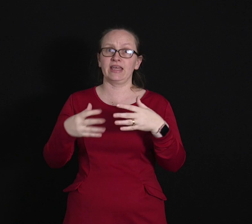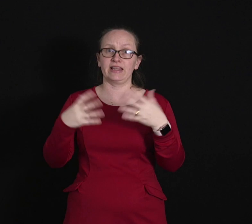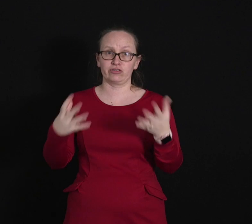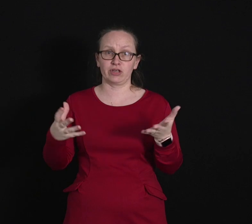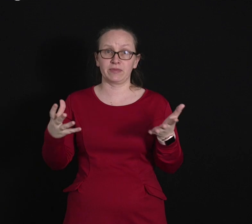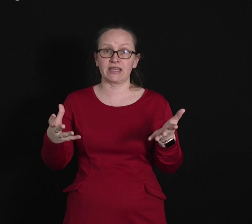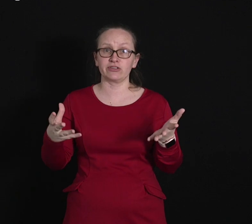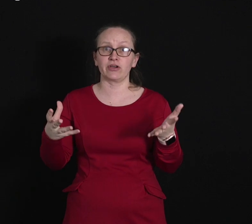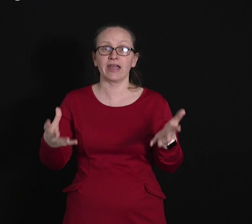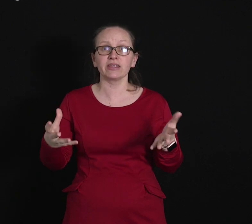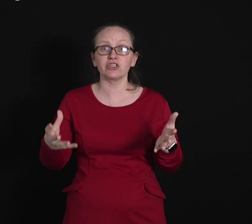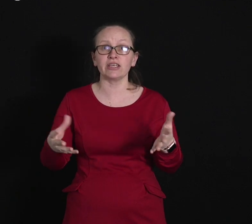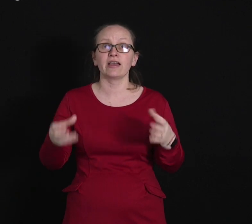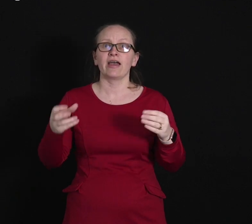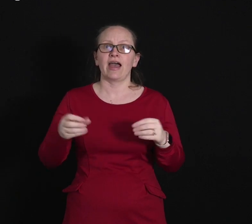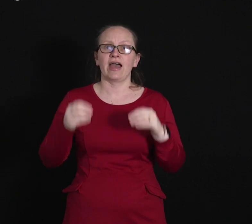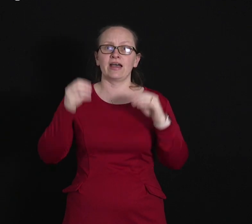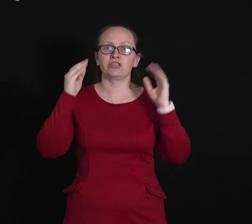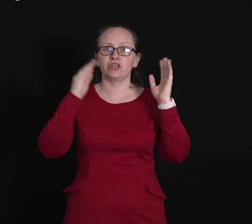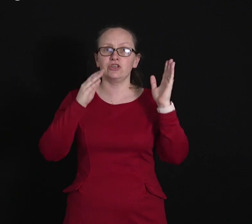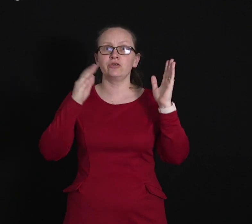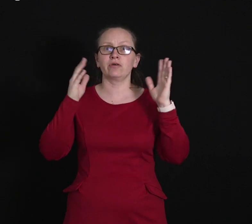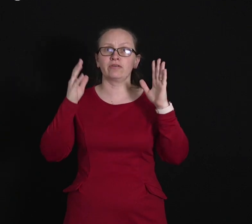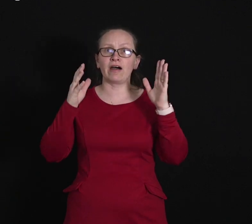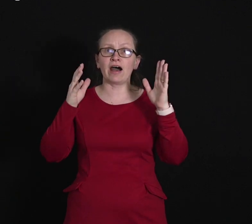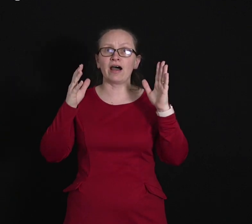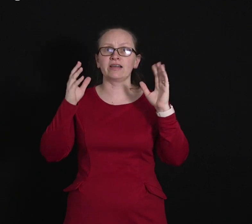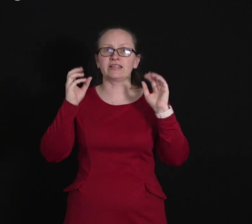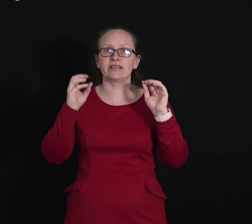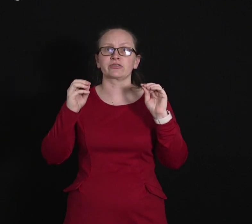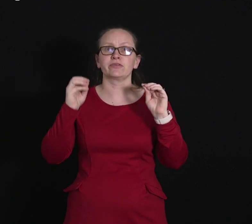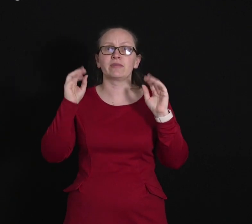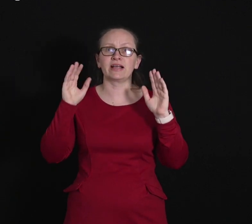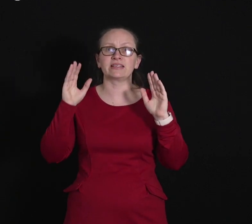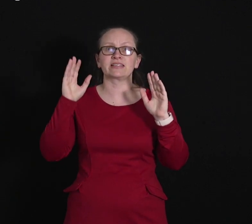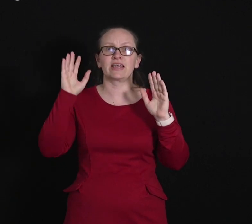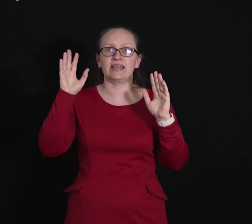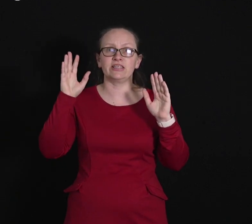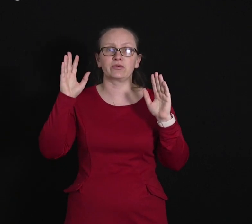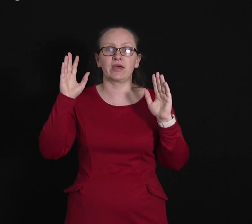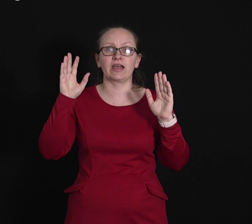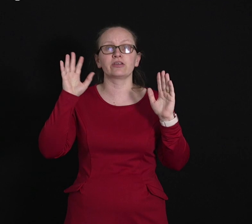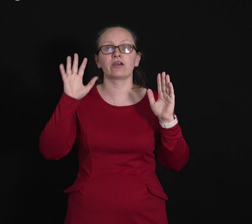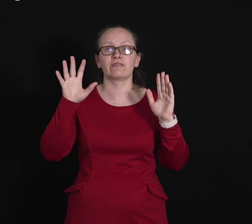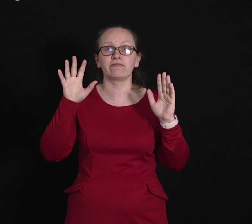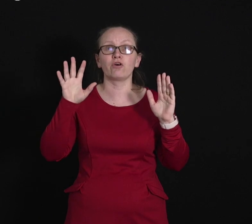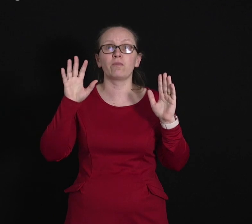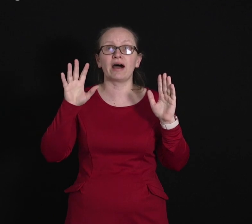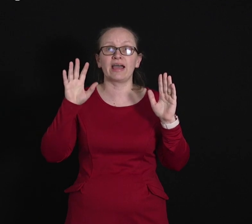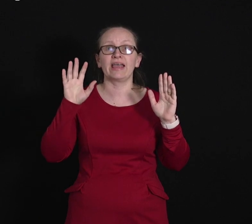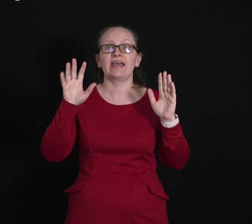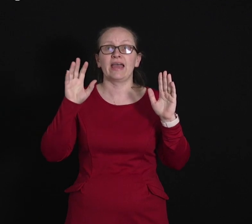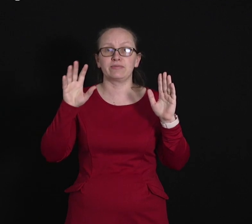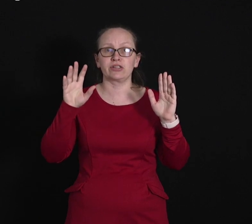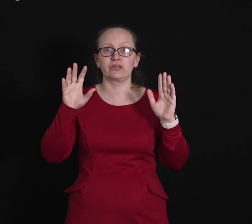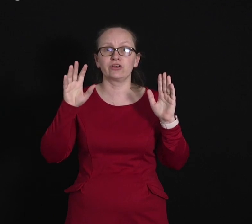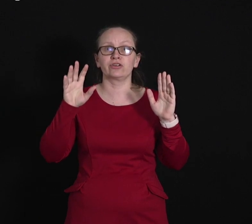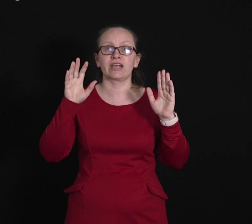electric potential energy as u of r is equal to minus e squared over 4 pi epsilon naught